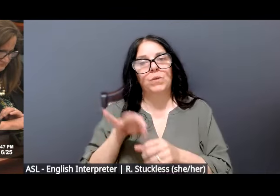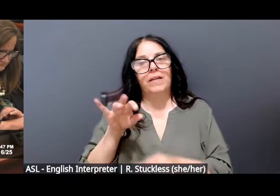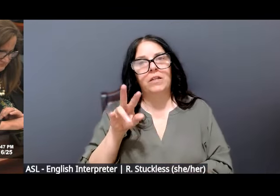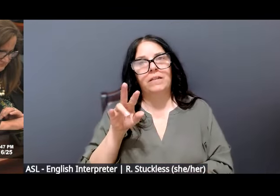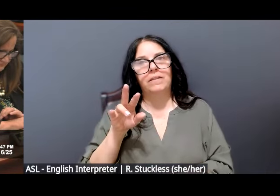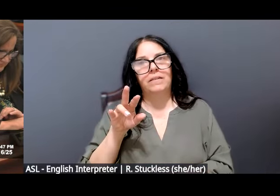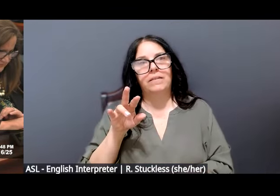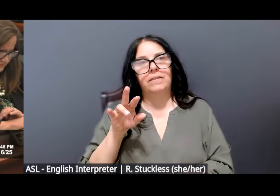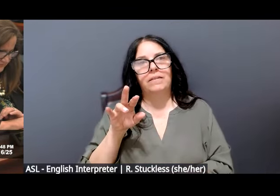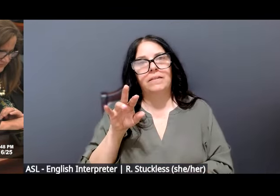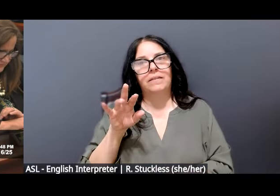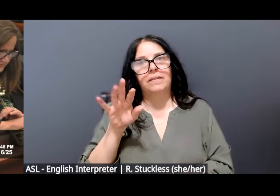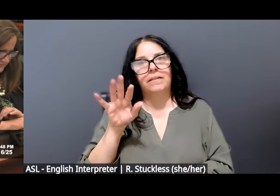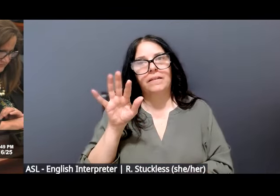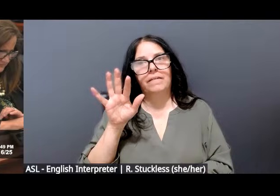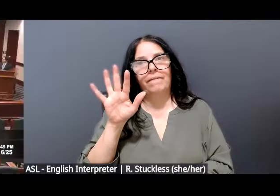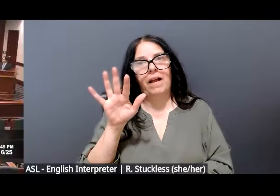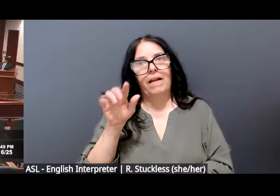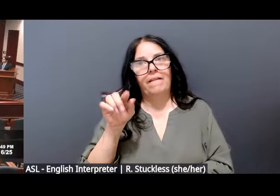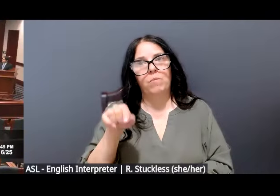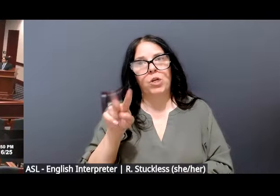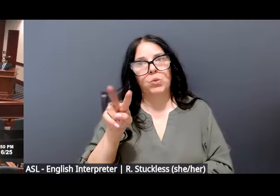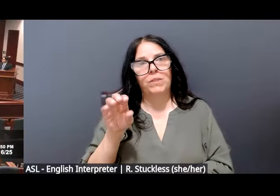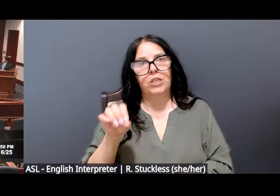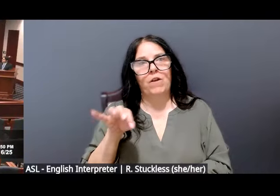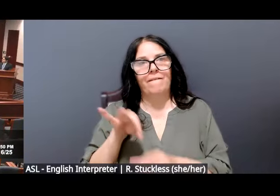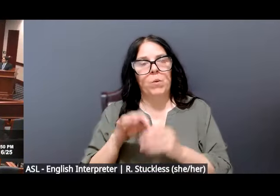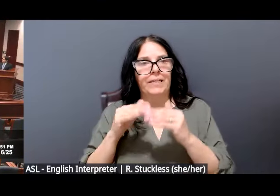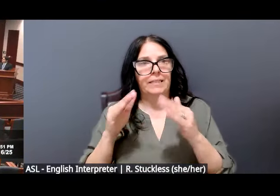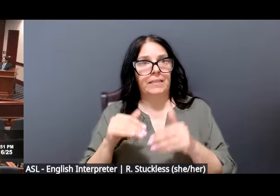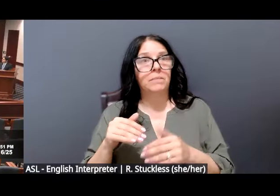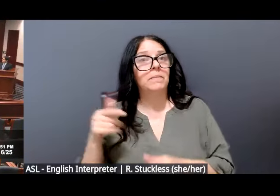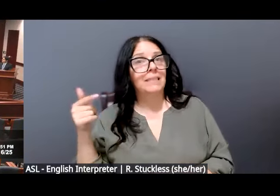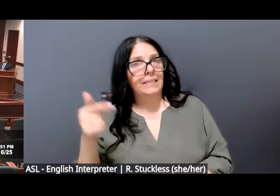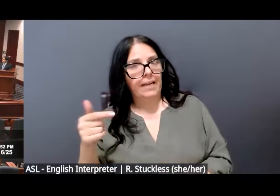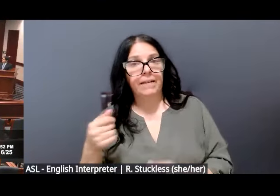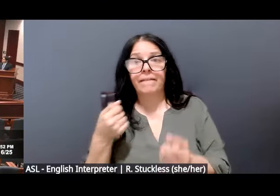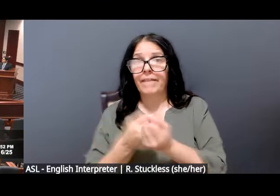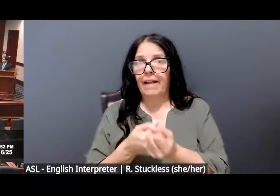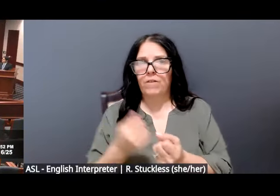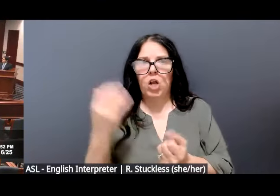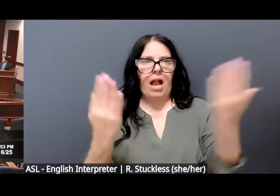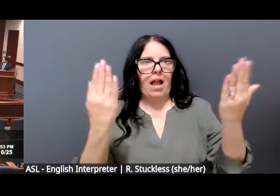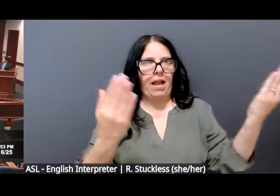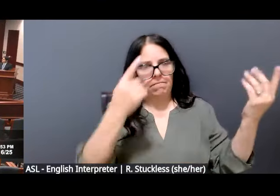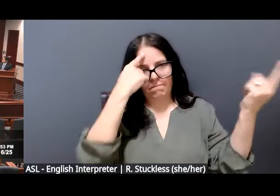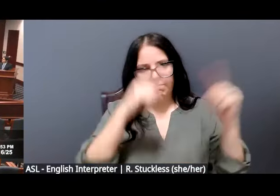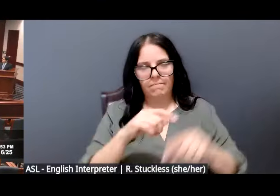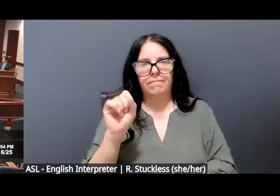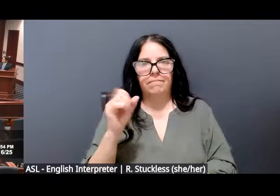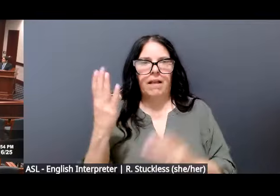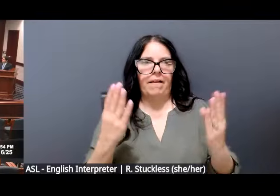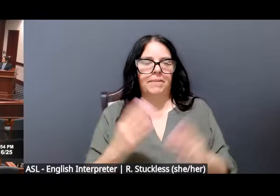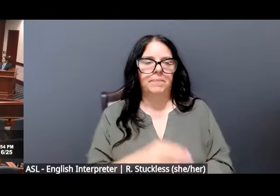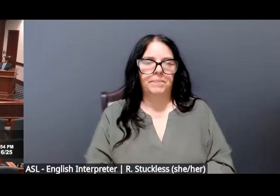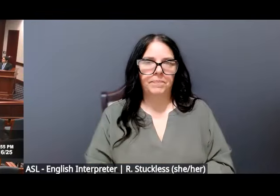Michigan. I have a second. Second. All in favor? Aye. Aye. Aye.